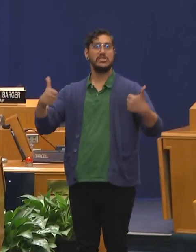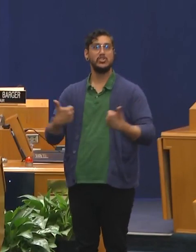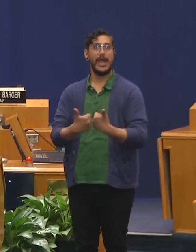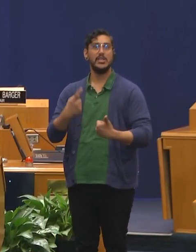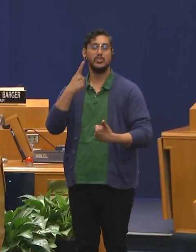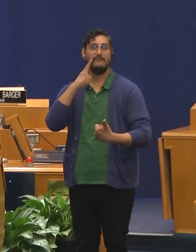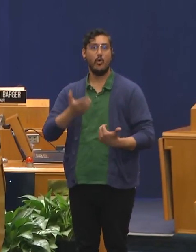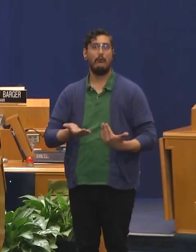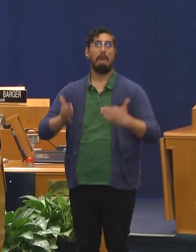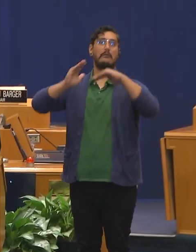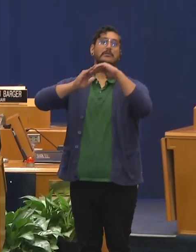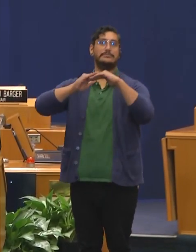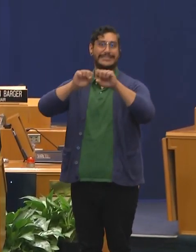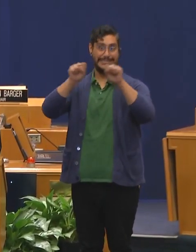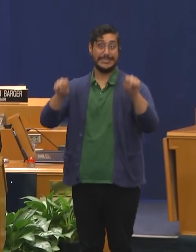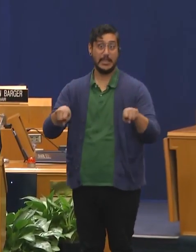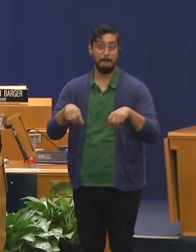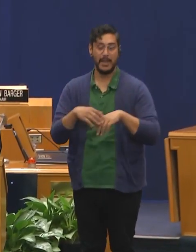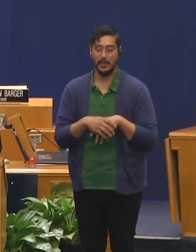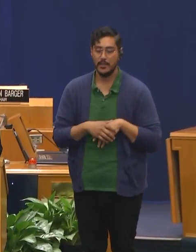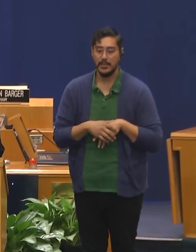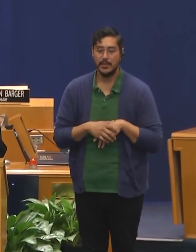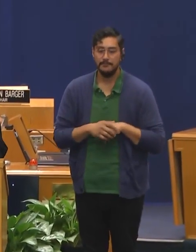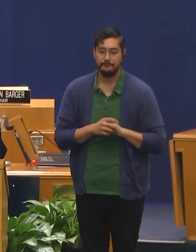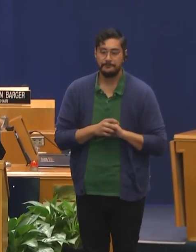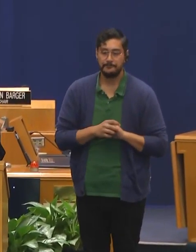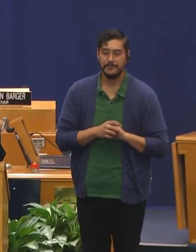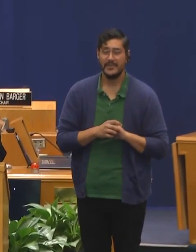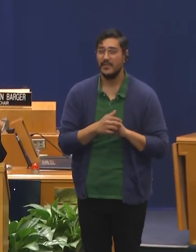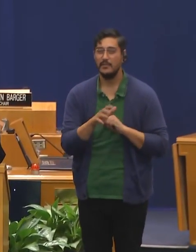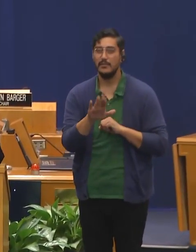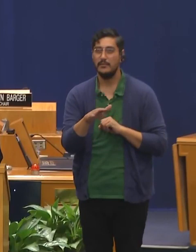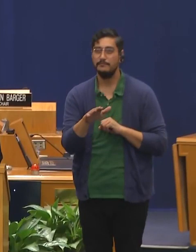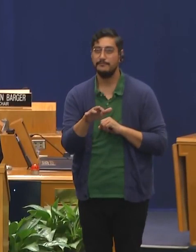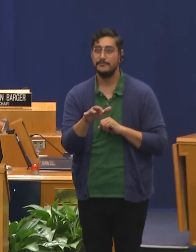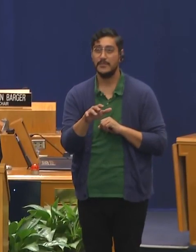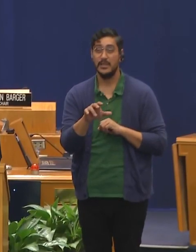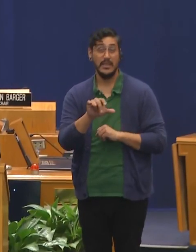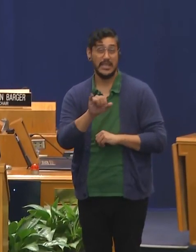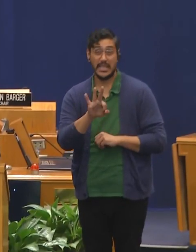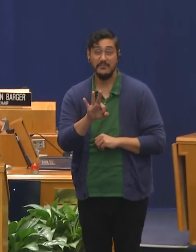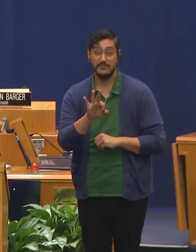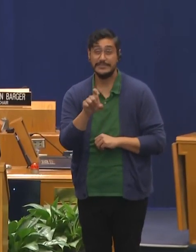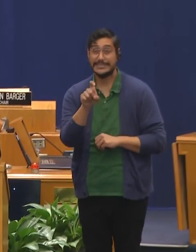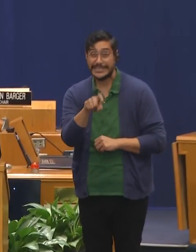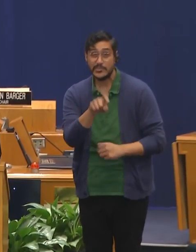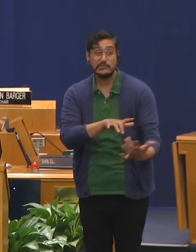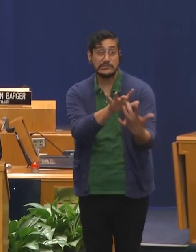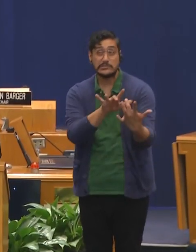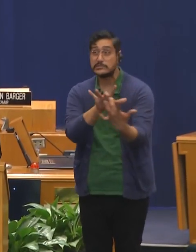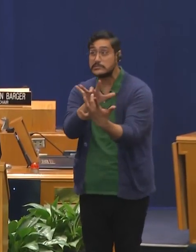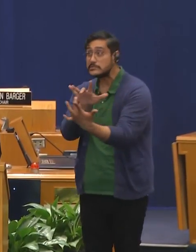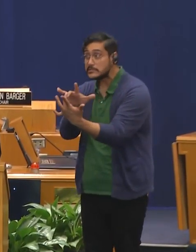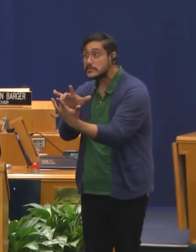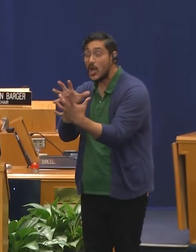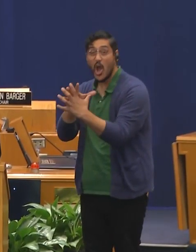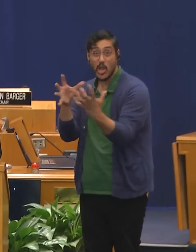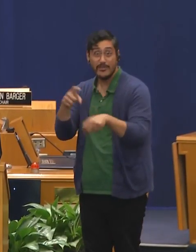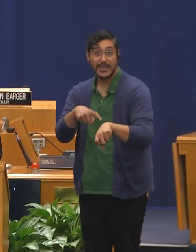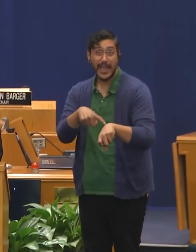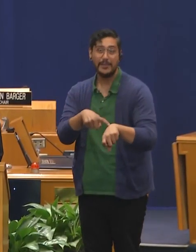up the system. Anytime that you have to reach out and try and make a lot of connections in a short period of time, you spend a lot of time on the